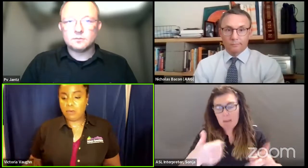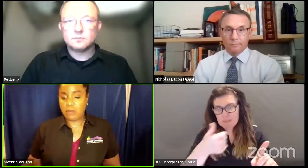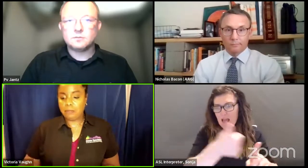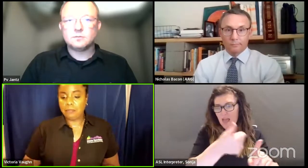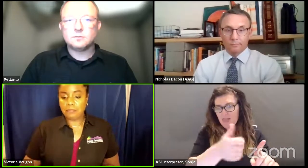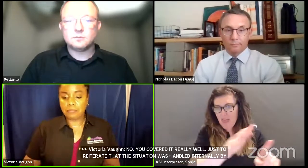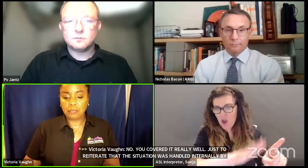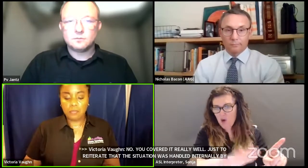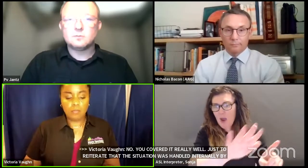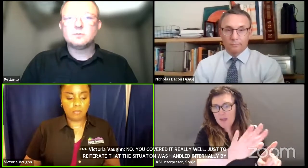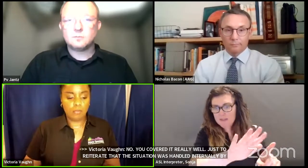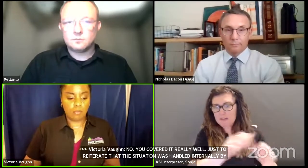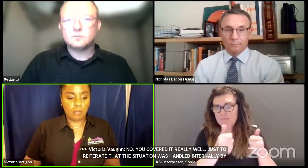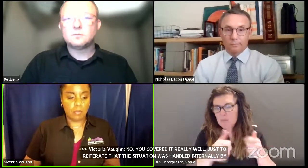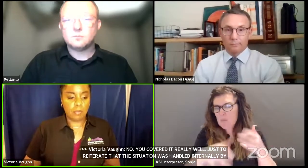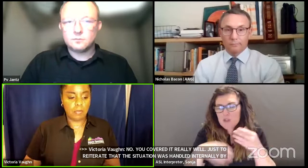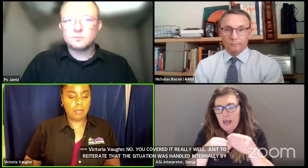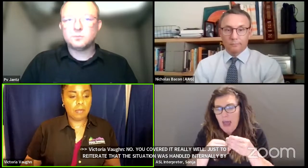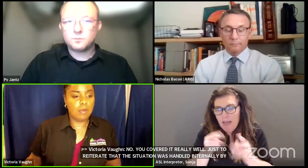additional point.